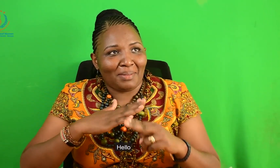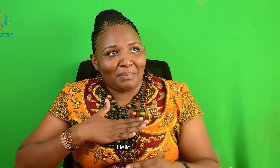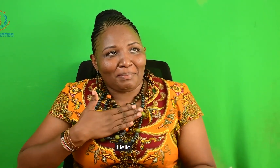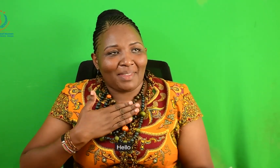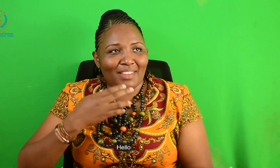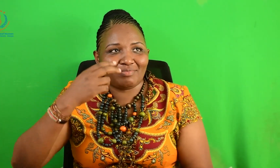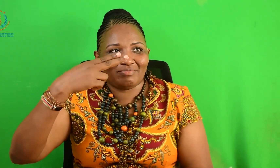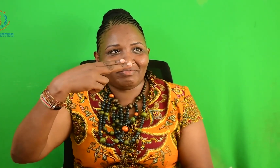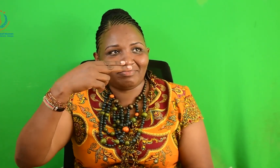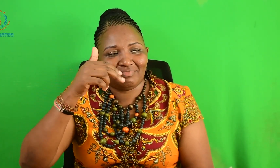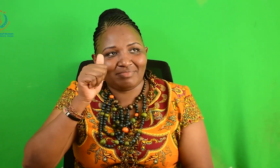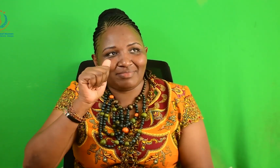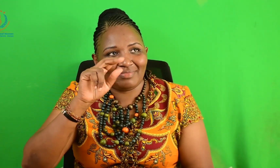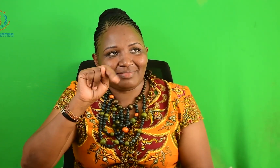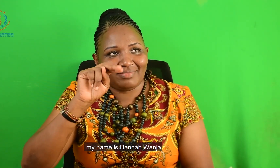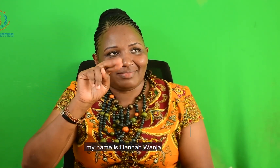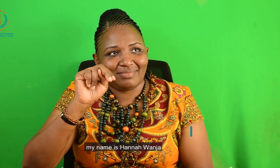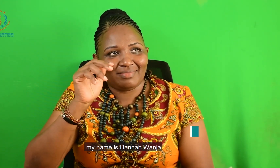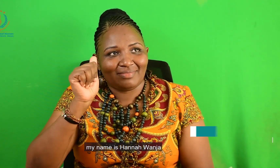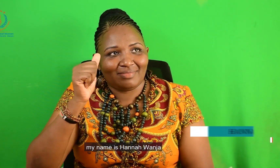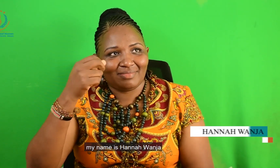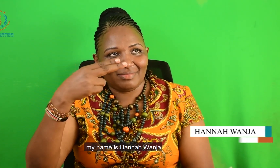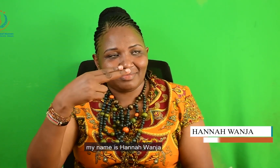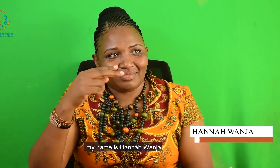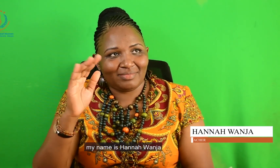Hello, my name is Hannah